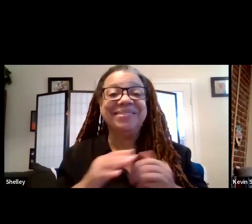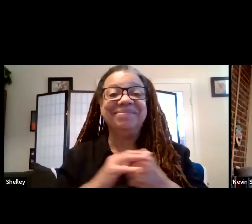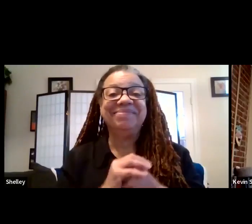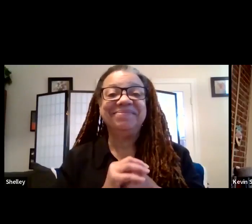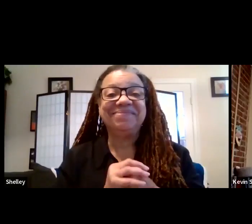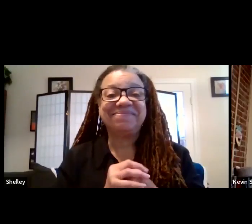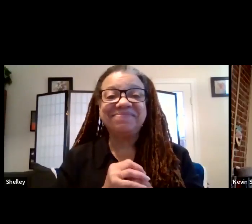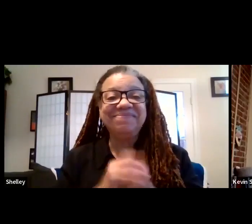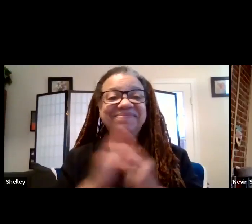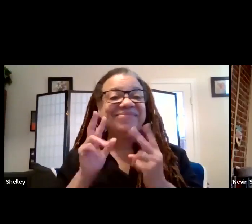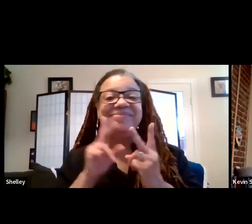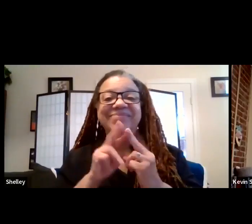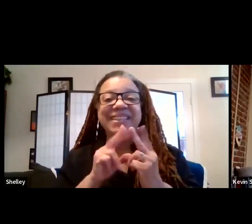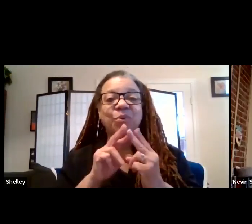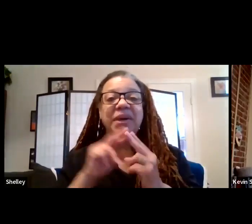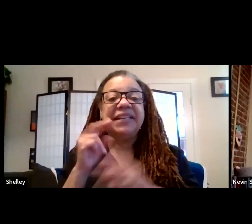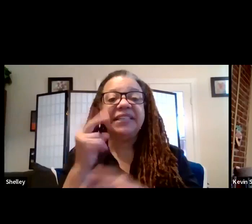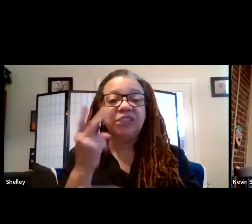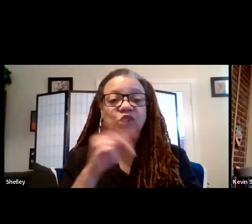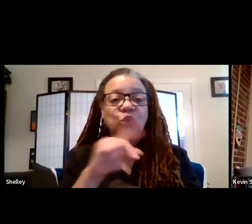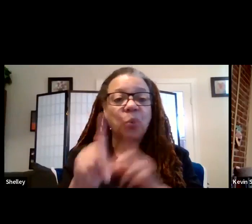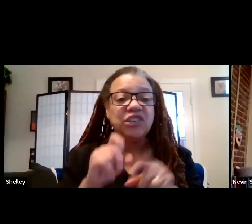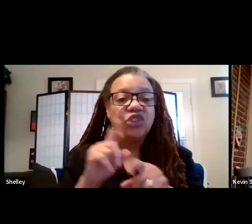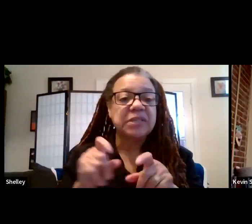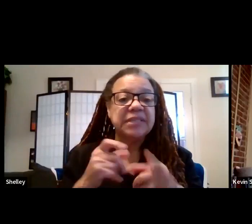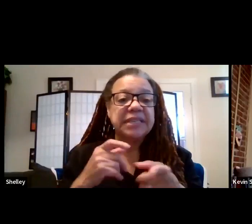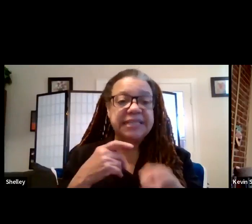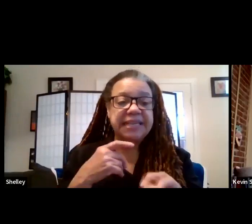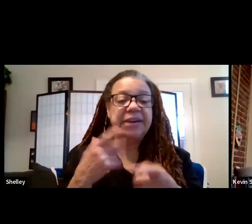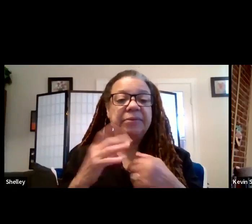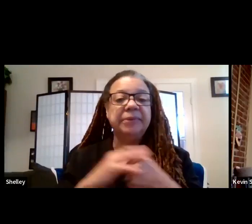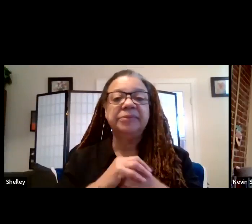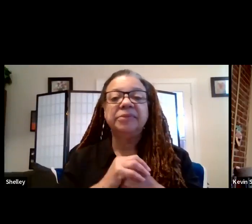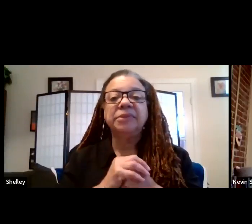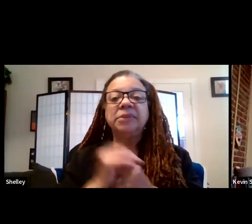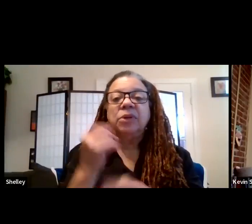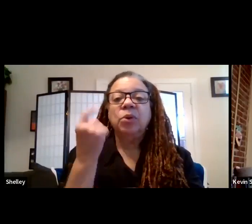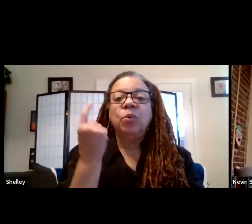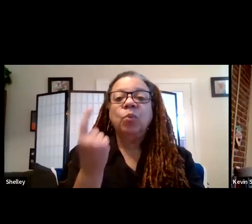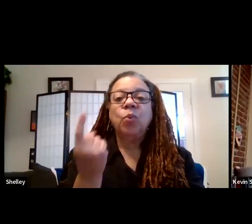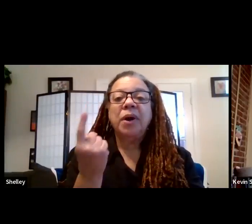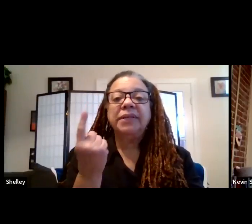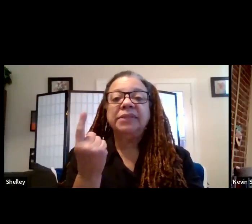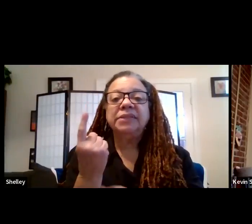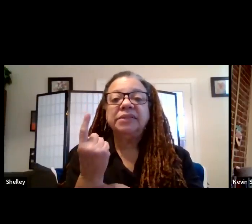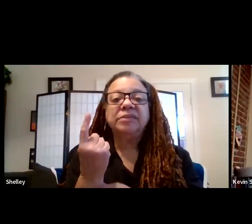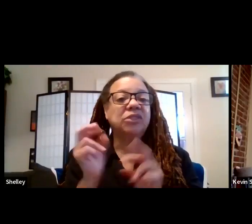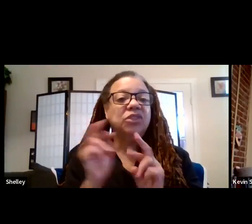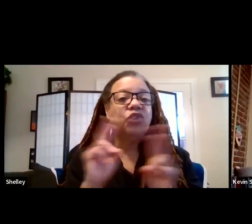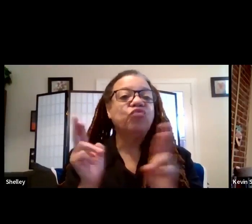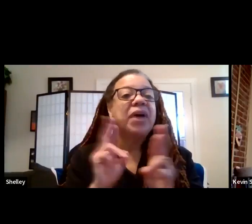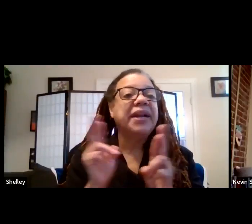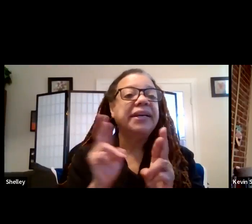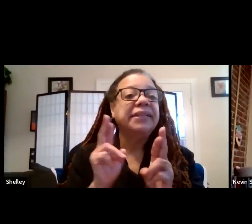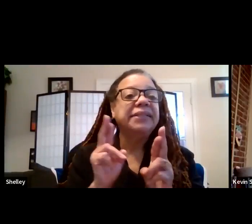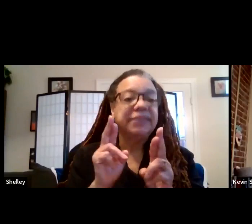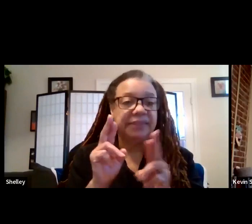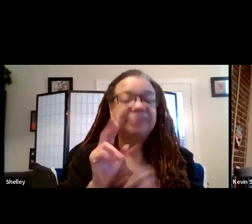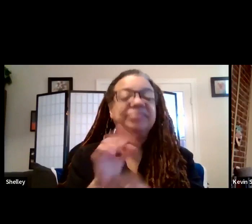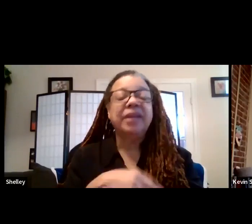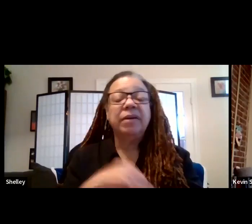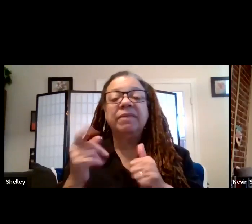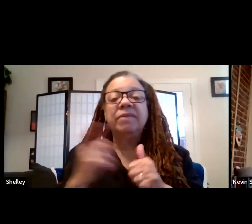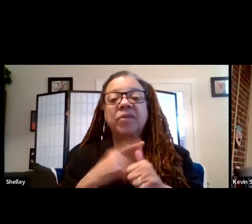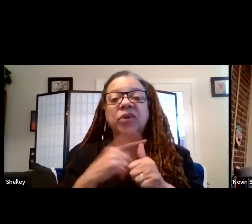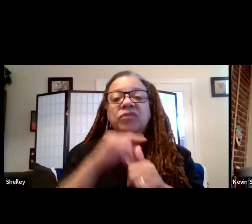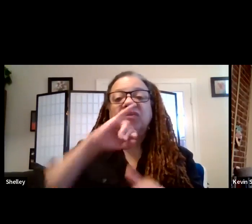So either way, there's 2 questions already that were asked. Yeah. One is, are you ready for them? Yes. Yeah. Yeah. Yes. The first one is